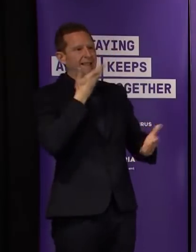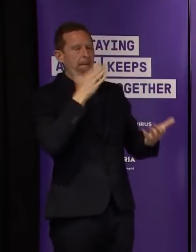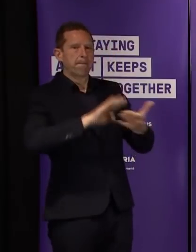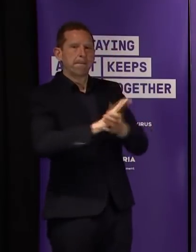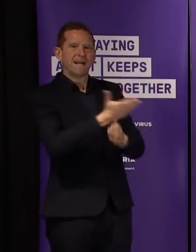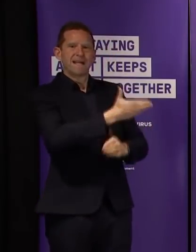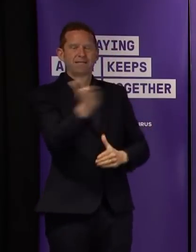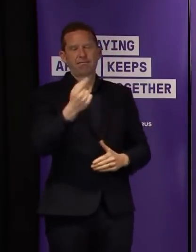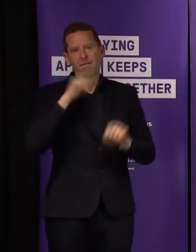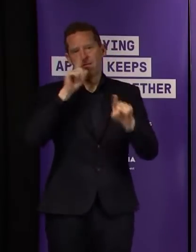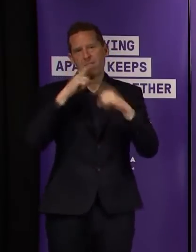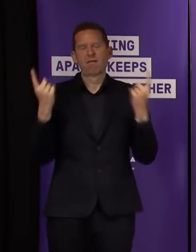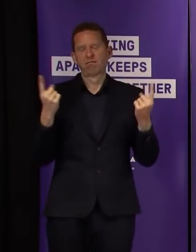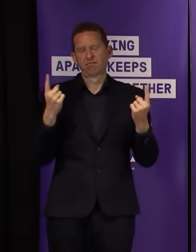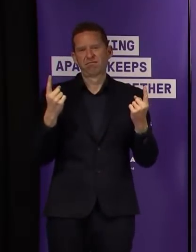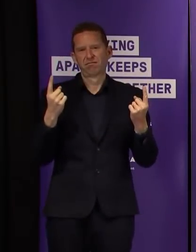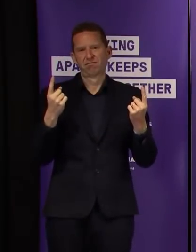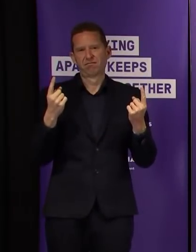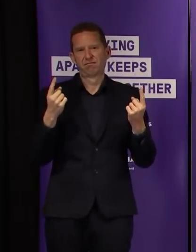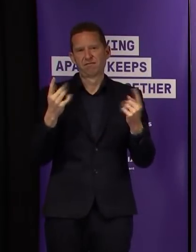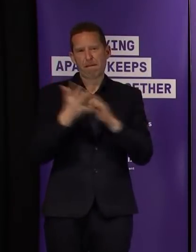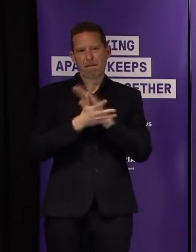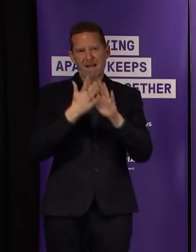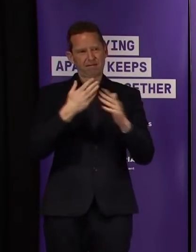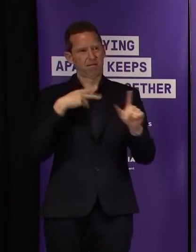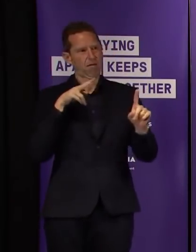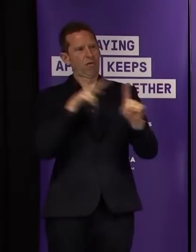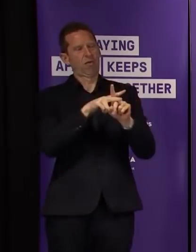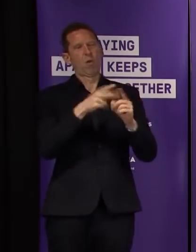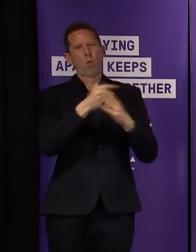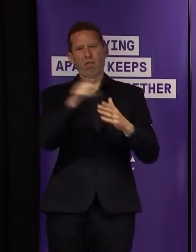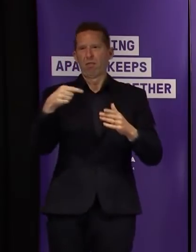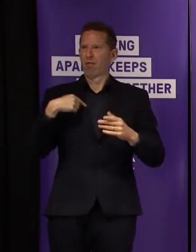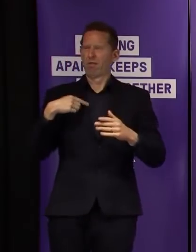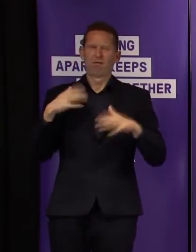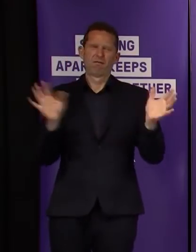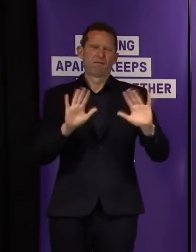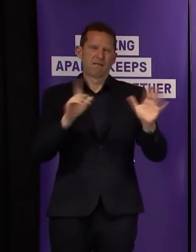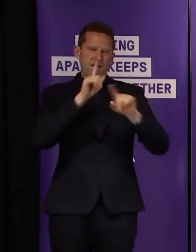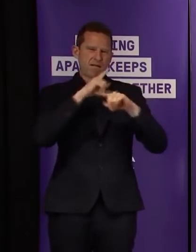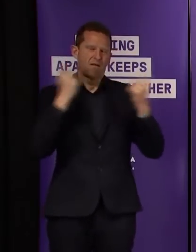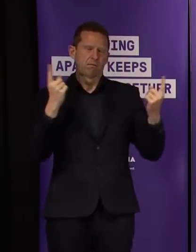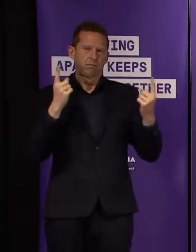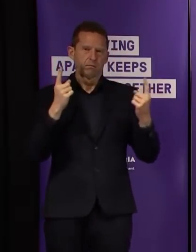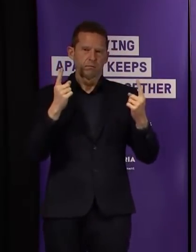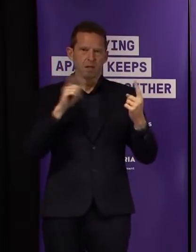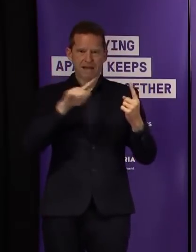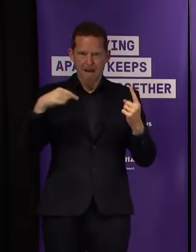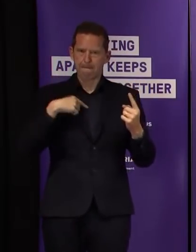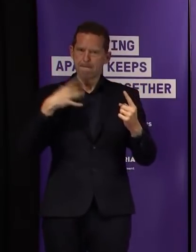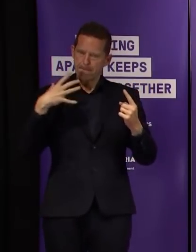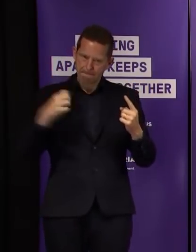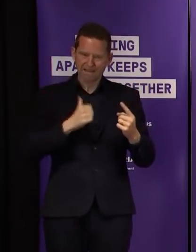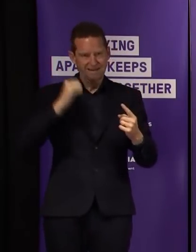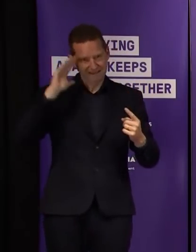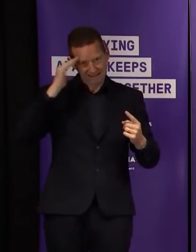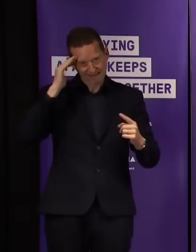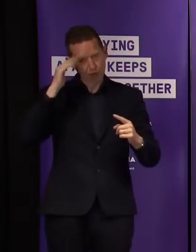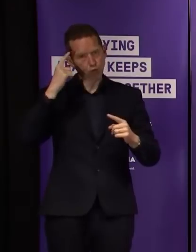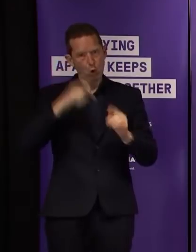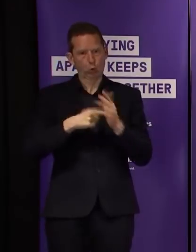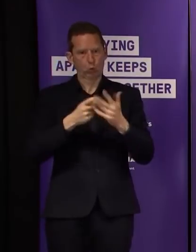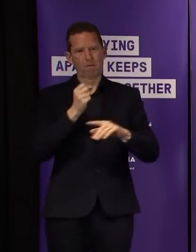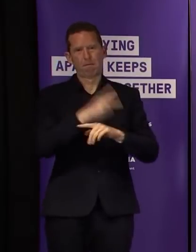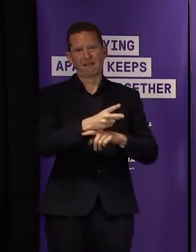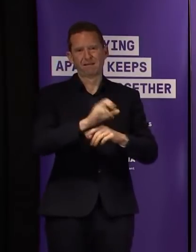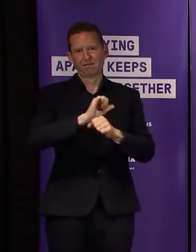a betrayal of, you know, the really difficult task we all have. We've got to find a way to get to the other